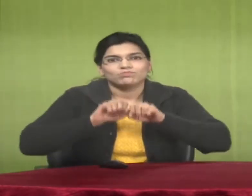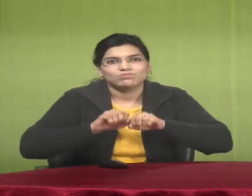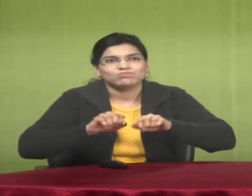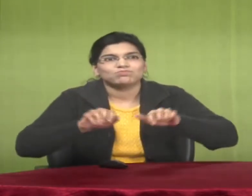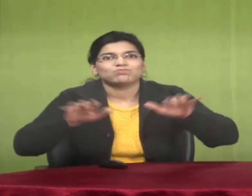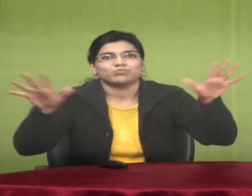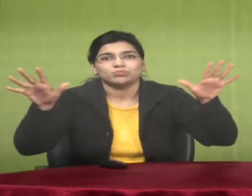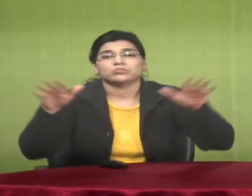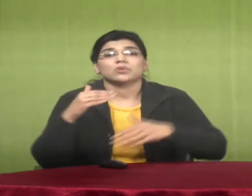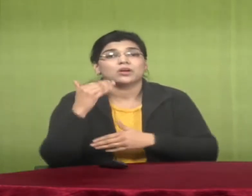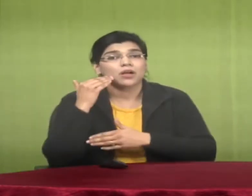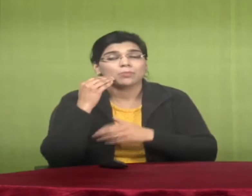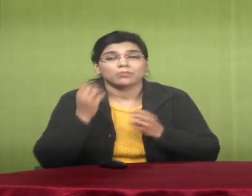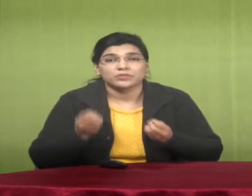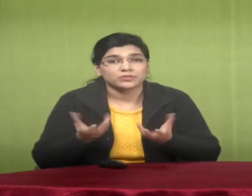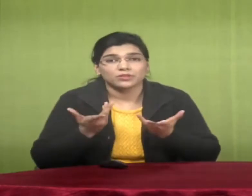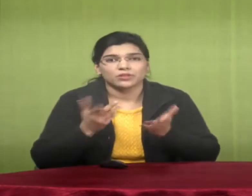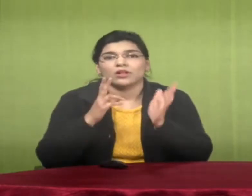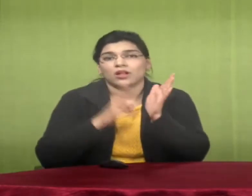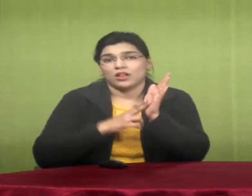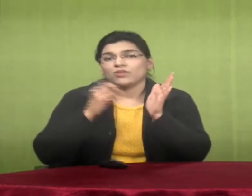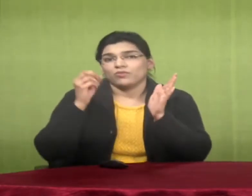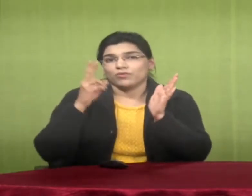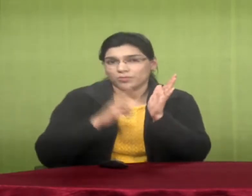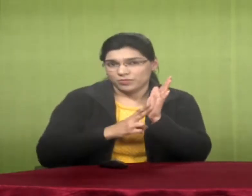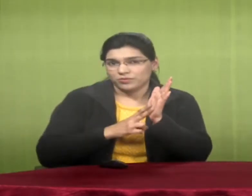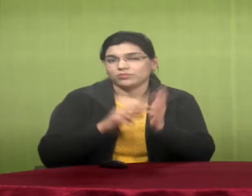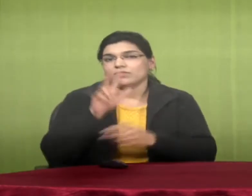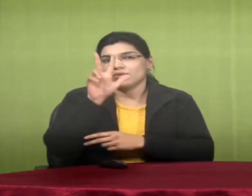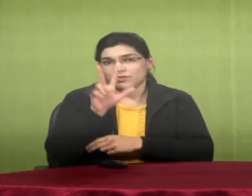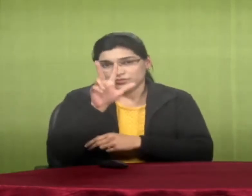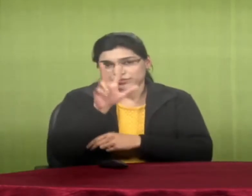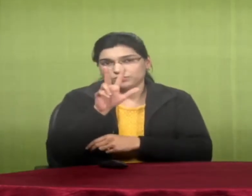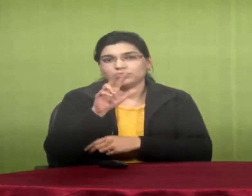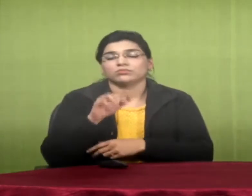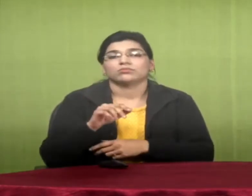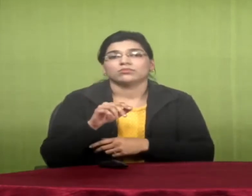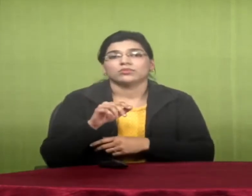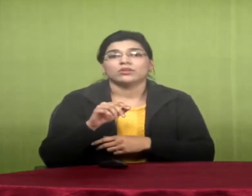The poem was published on November 8th,